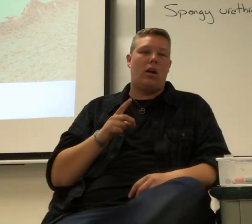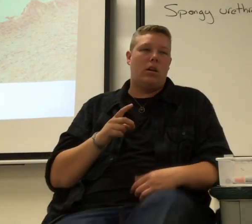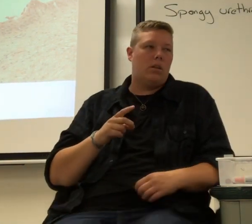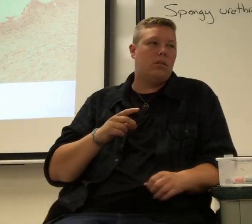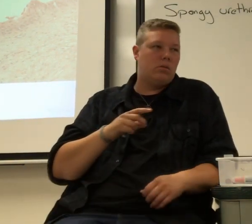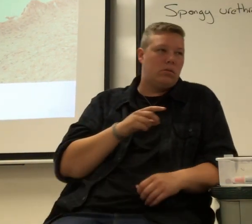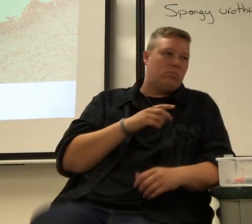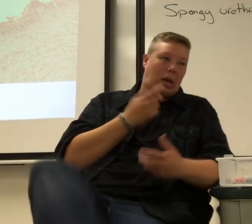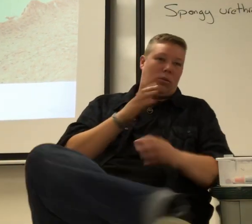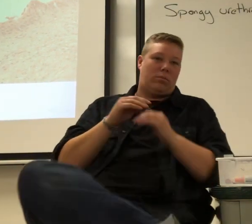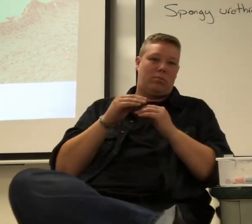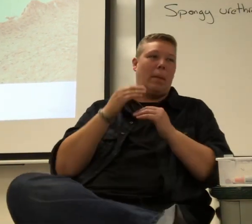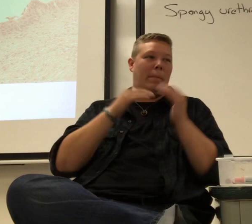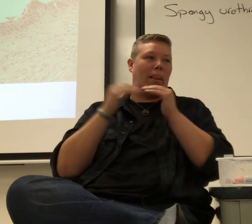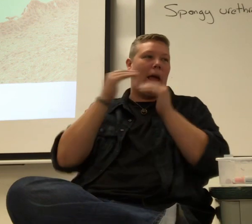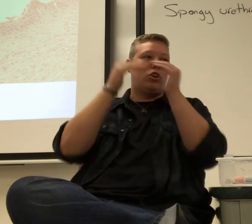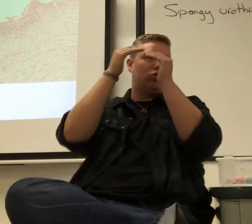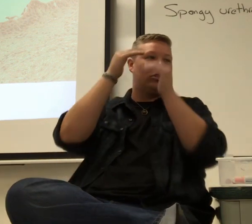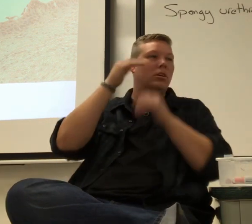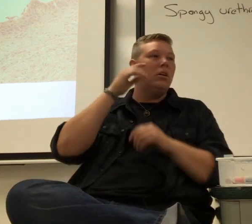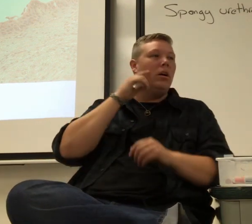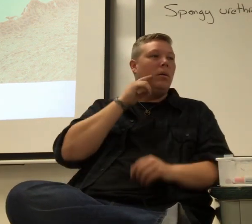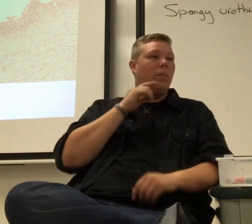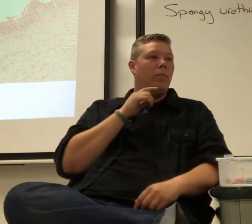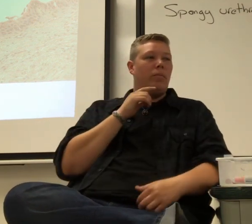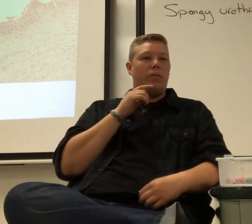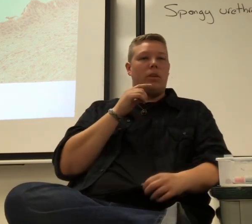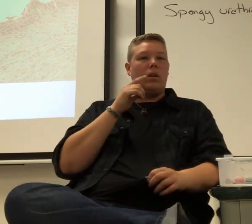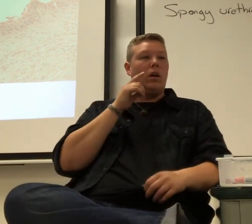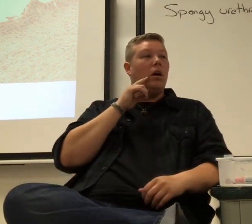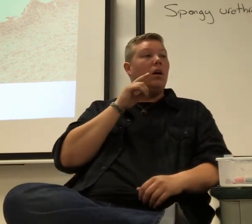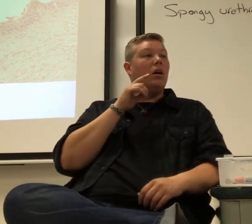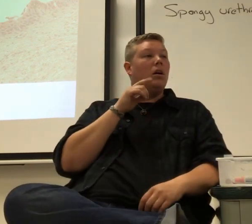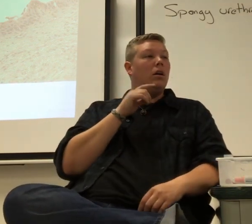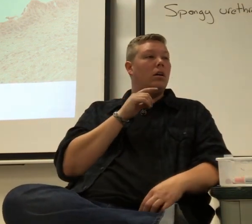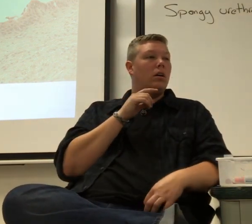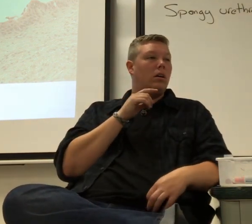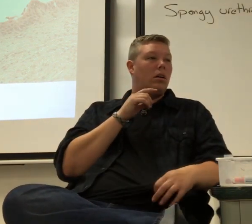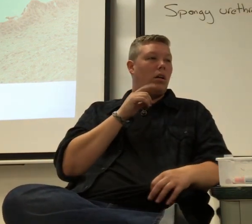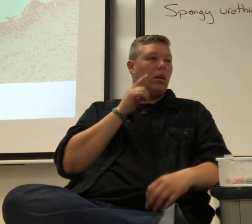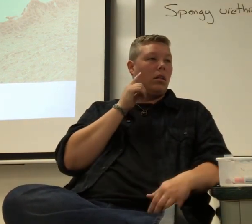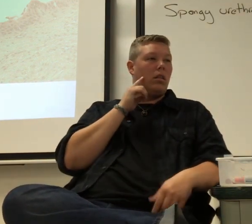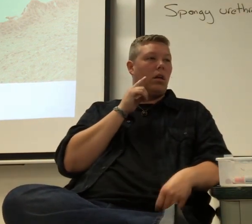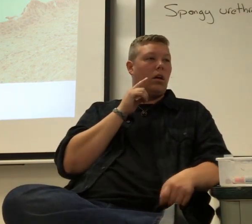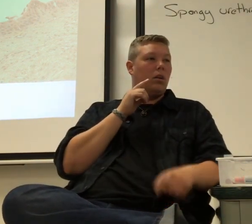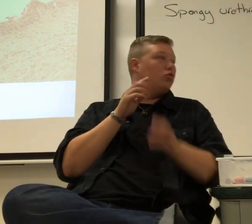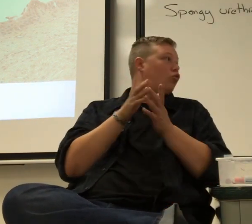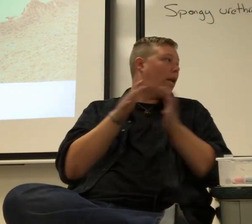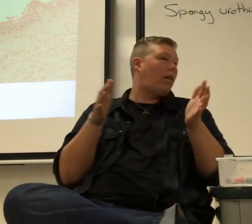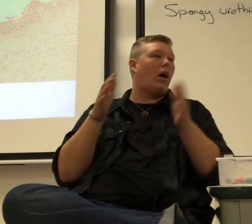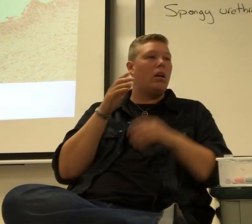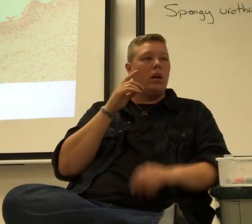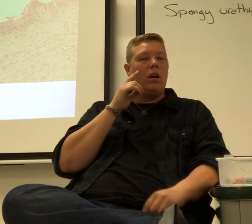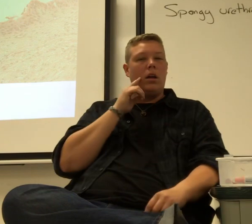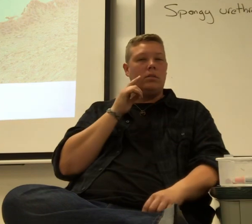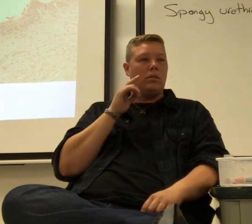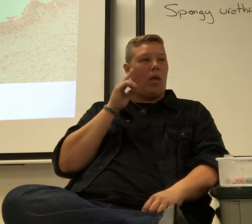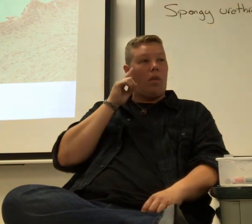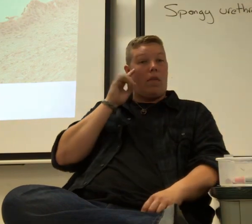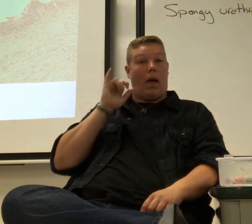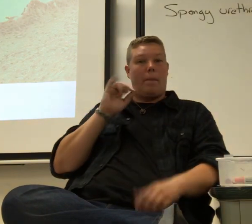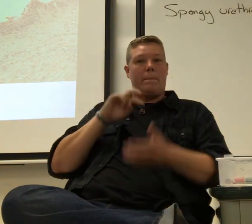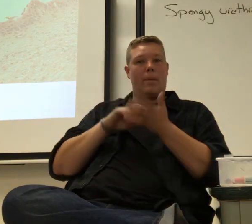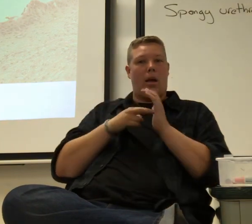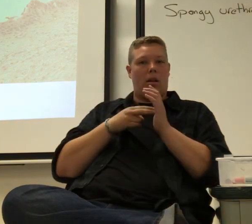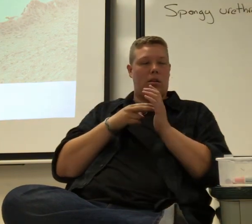layers. Histologists thought that this tissue represented a transition between stratified cuboidal and stratified